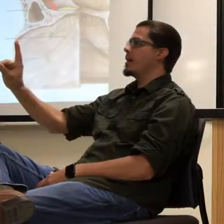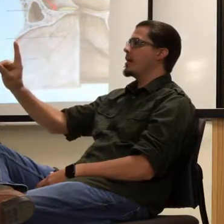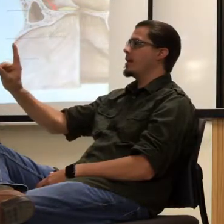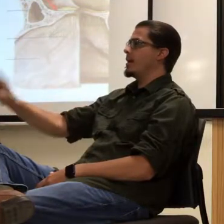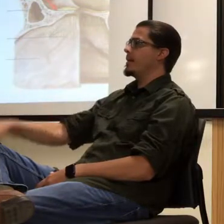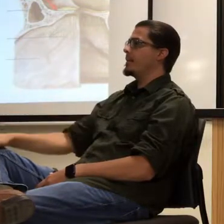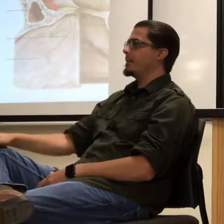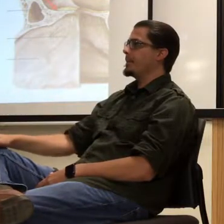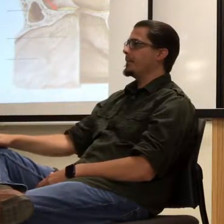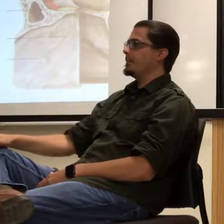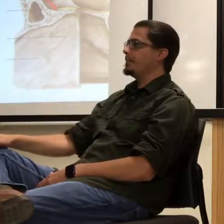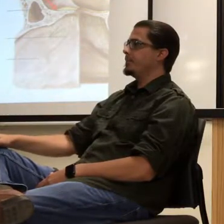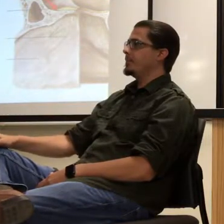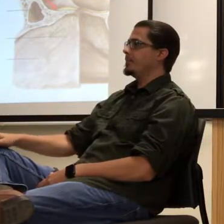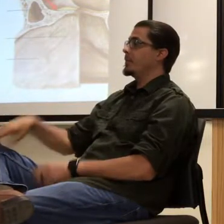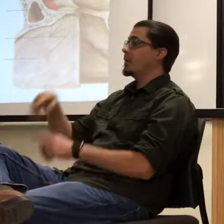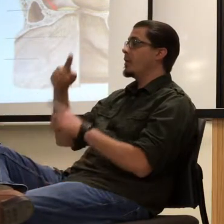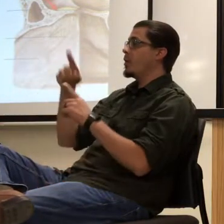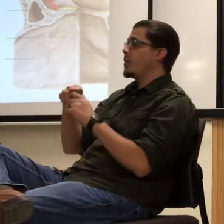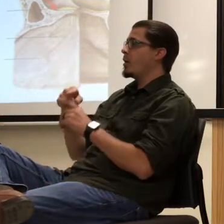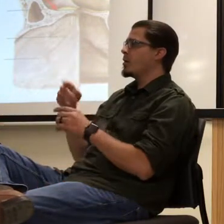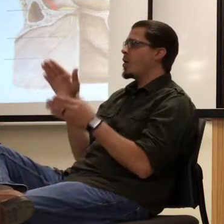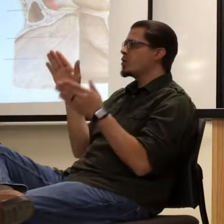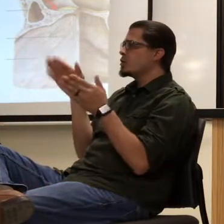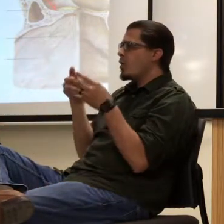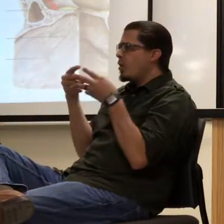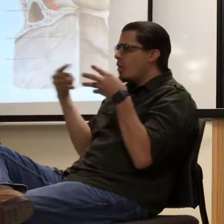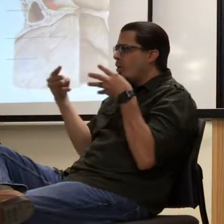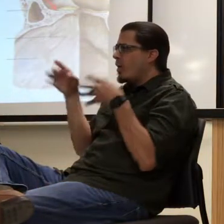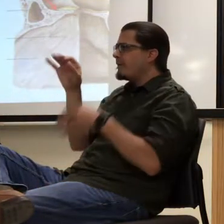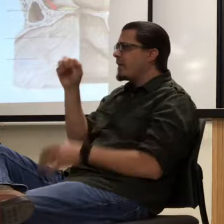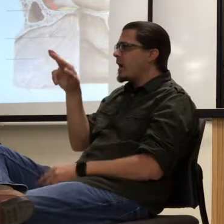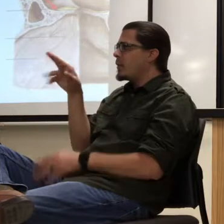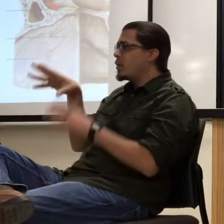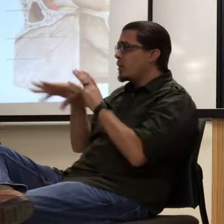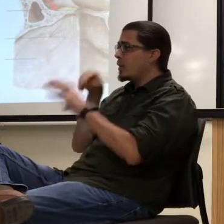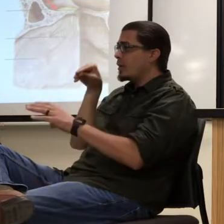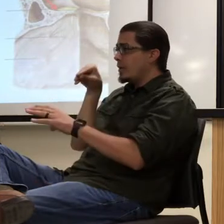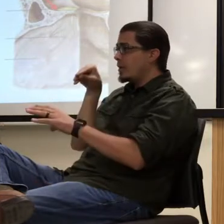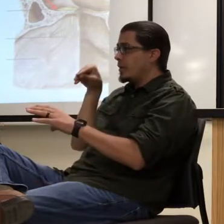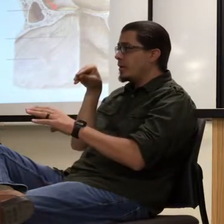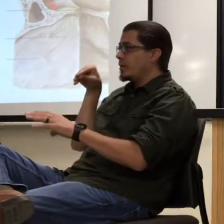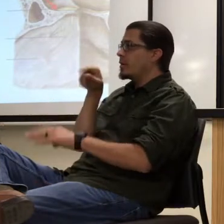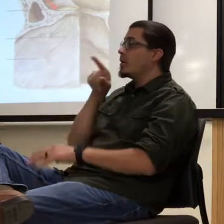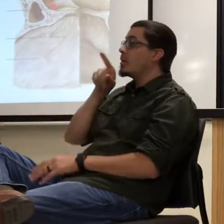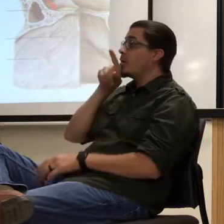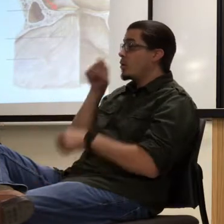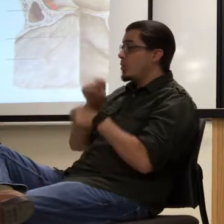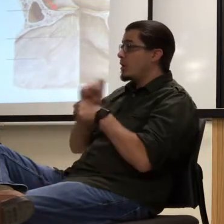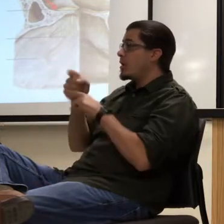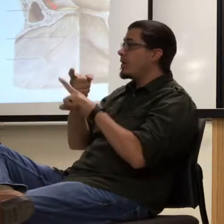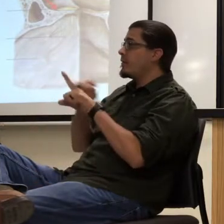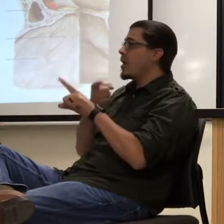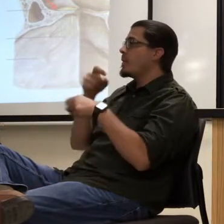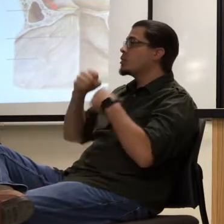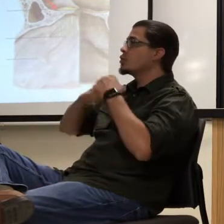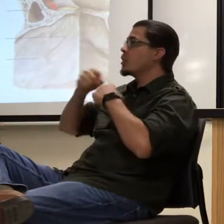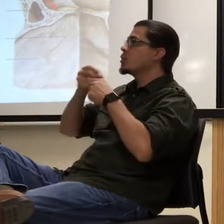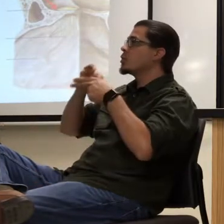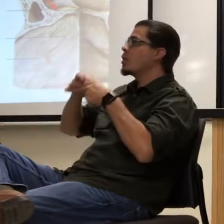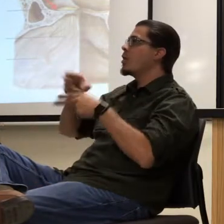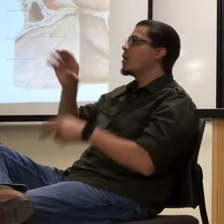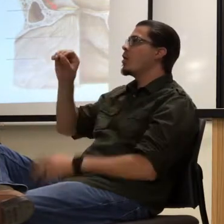And when those little fibers exit, they're actually coming off of a structure called